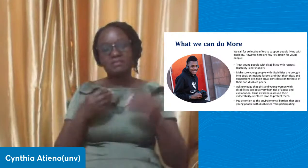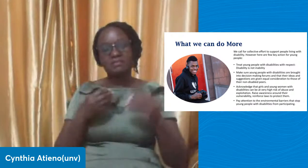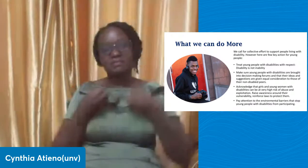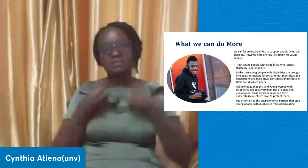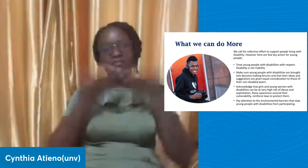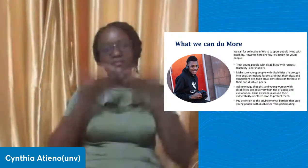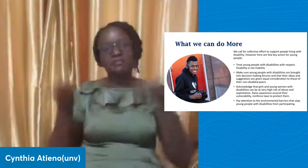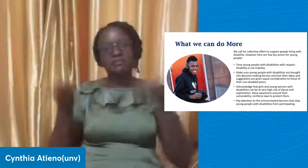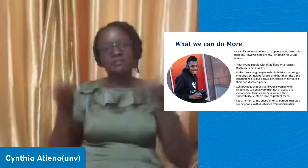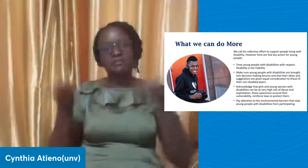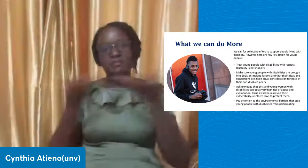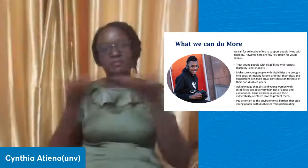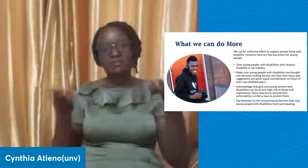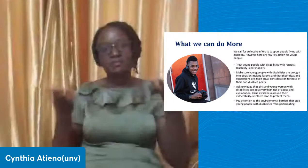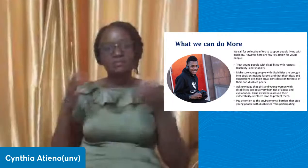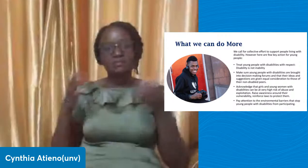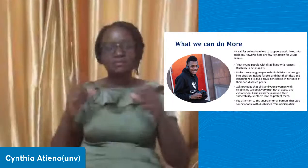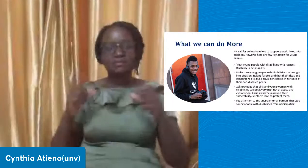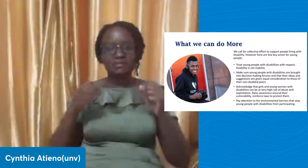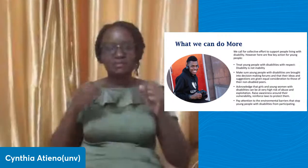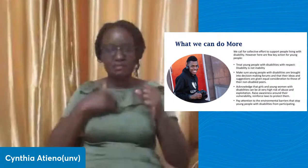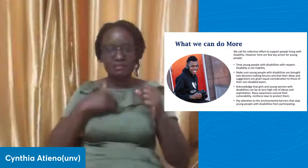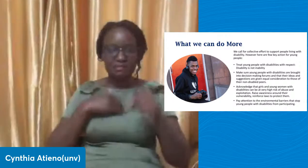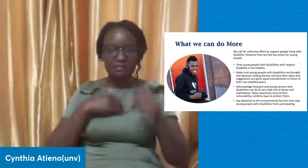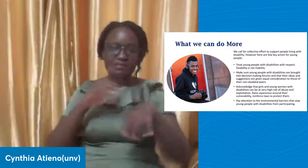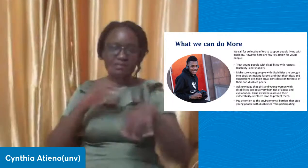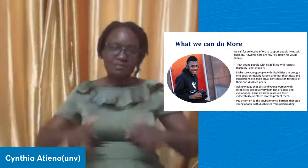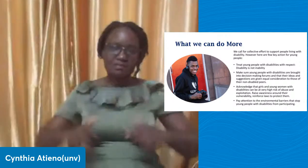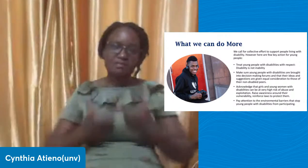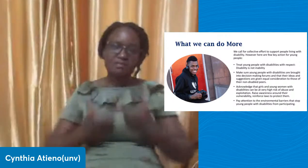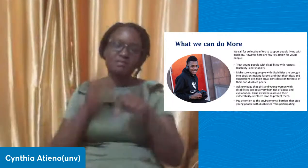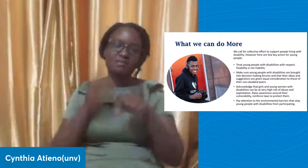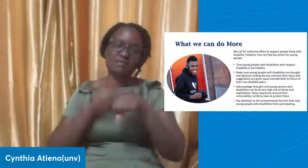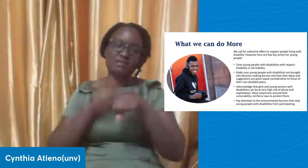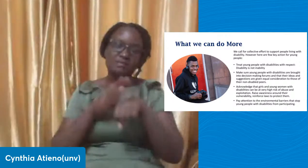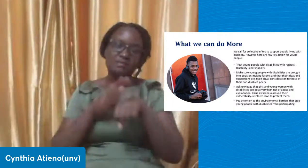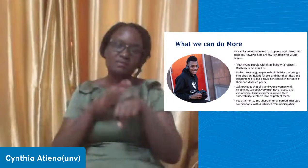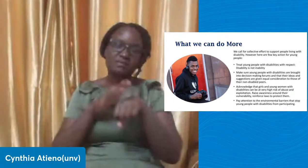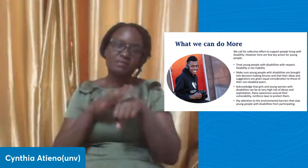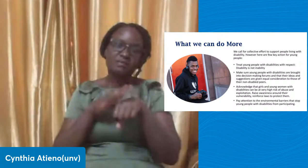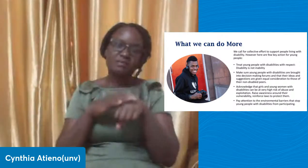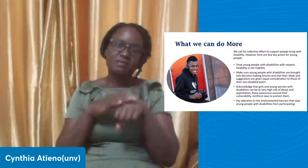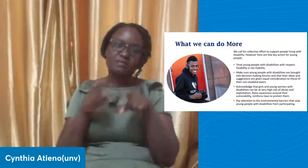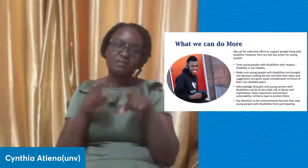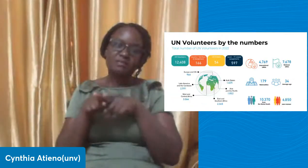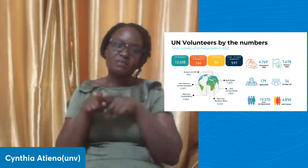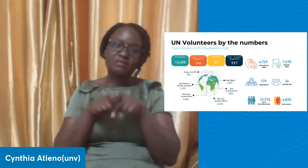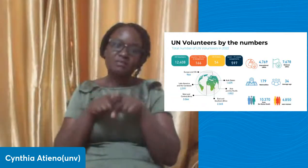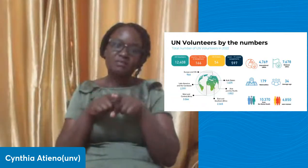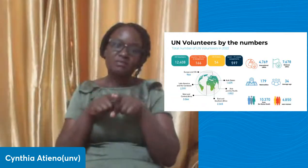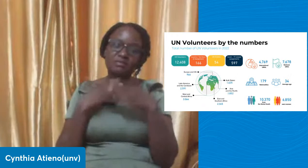a good lifestyle and unity in the society and the country at large. Thank you.